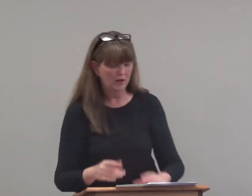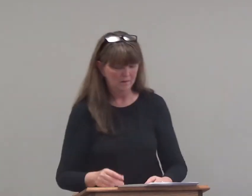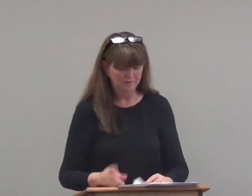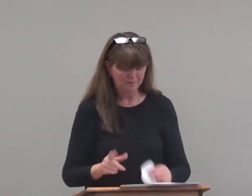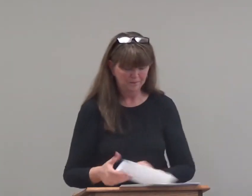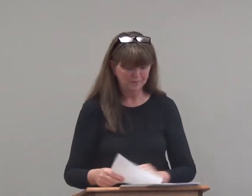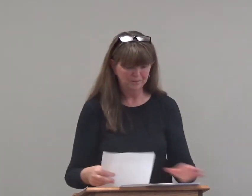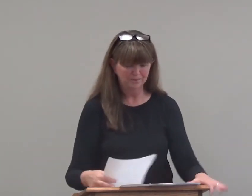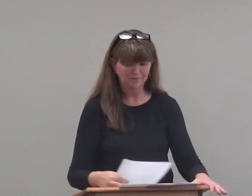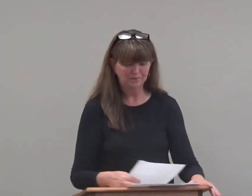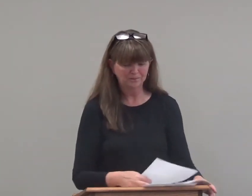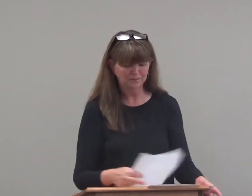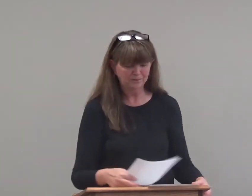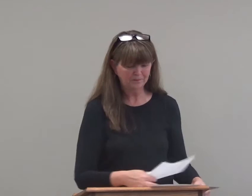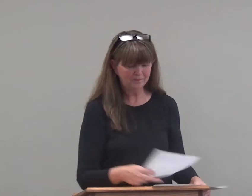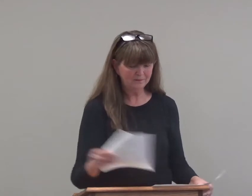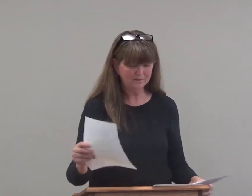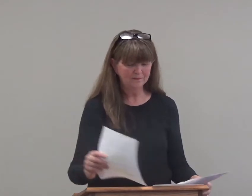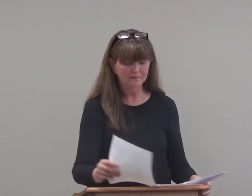I want to show you a book here.